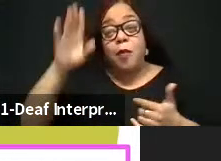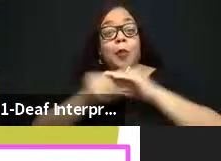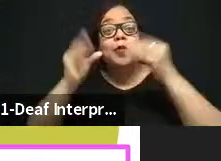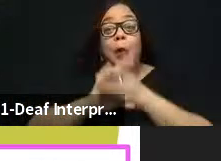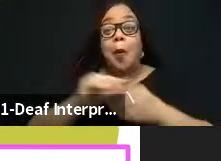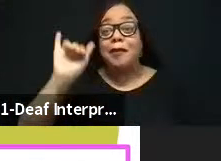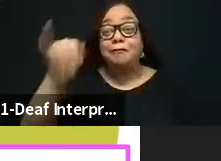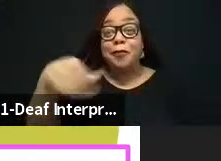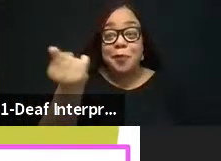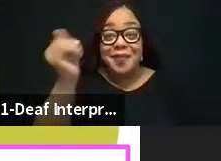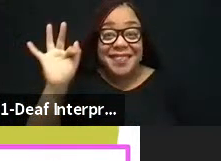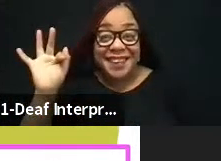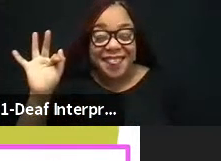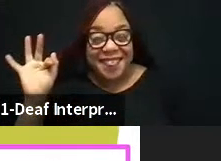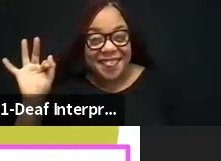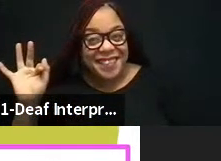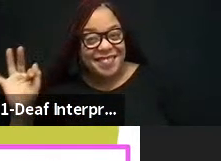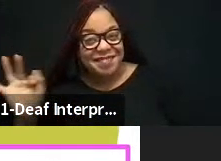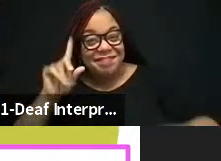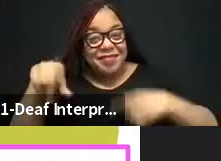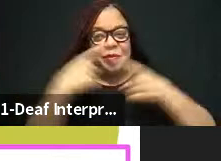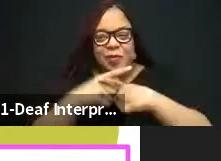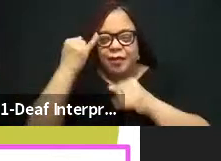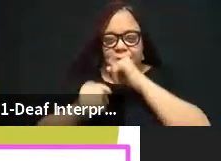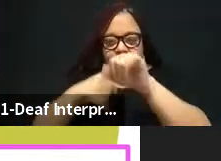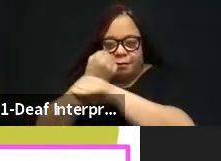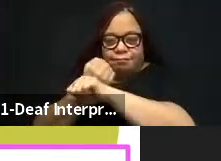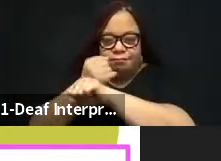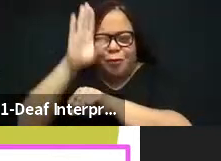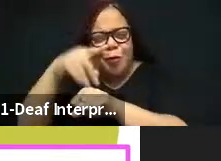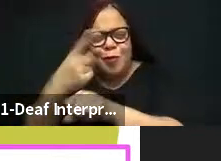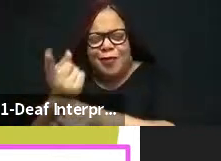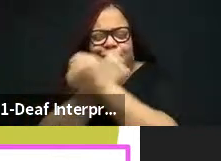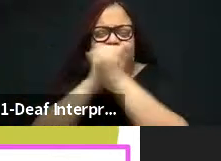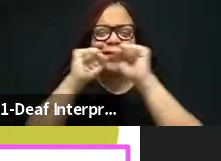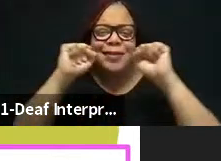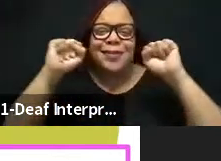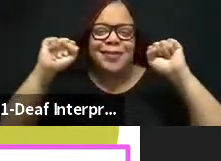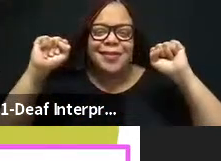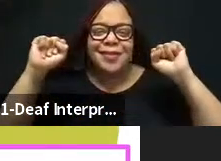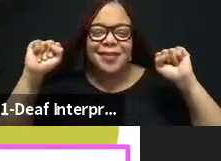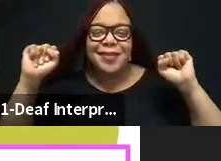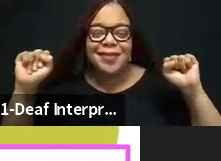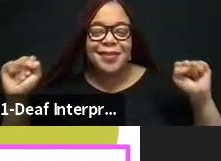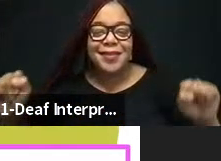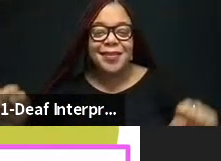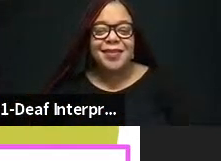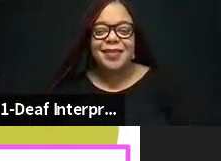We led ourselves to victory. Victory.